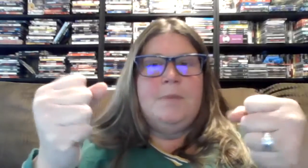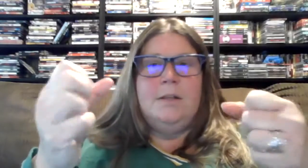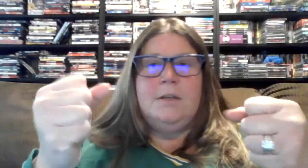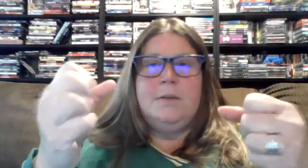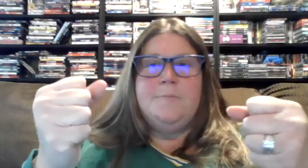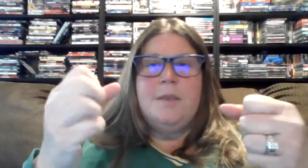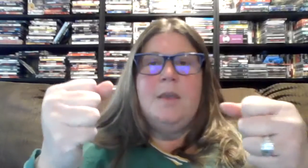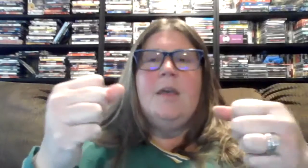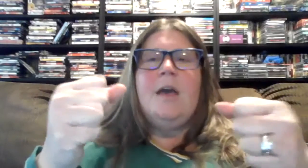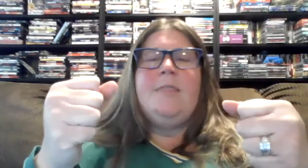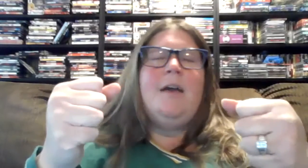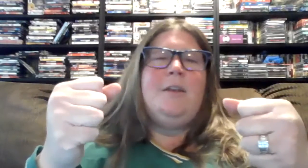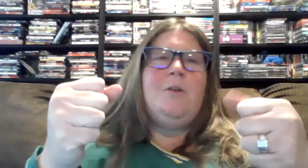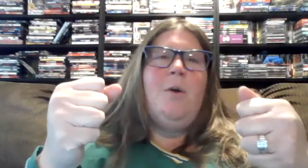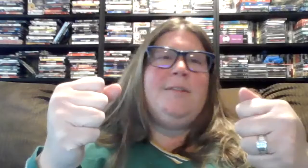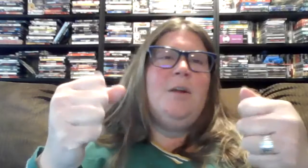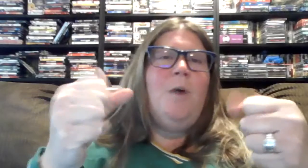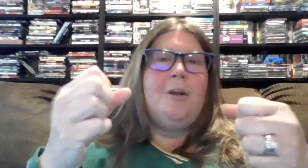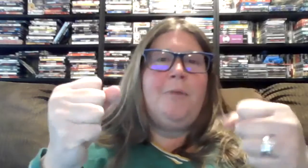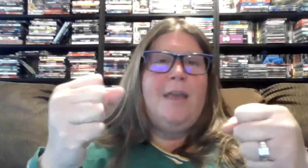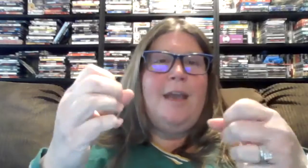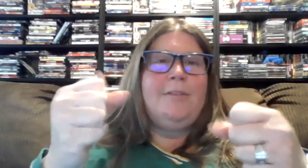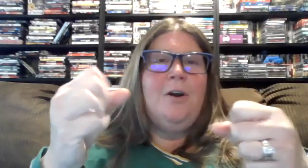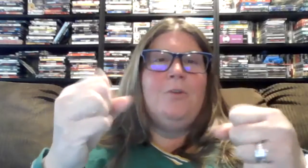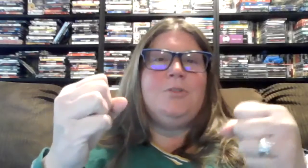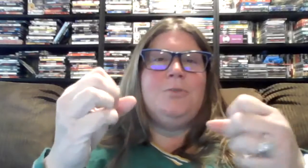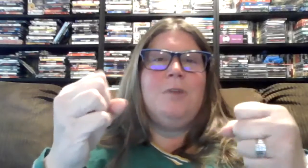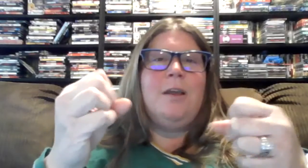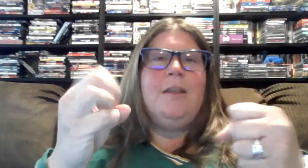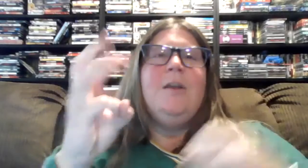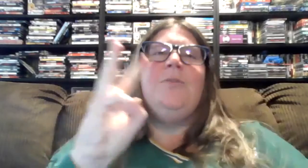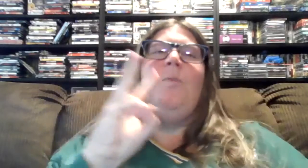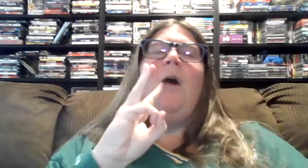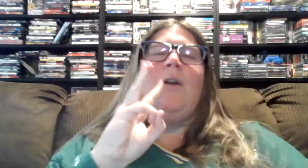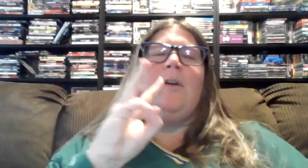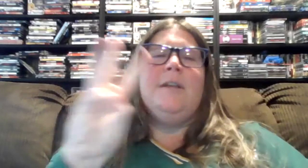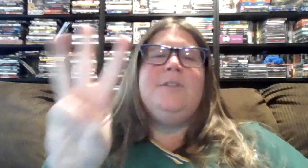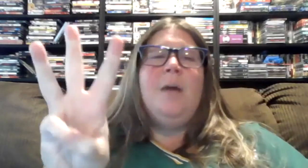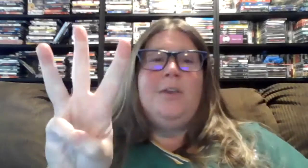Milk. And then you always need a water break as a coach, right? So water is a